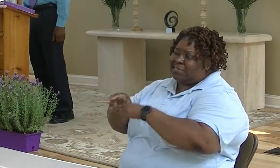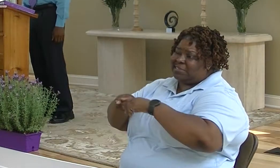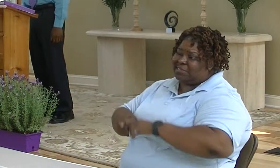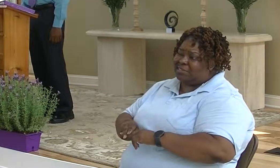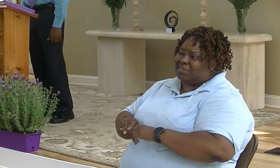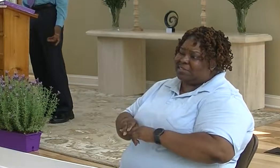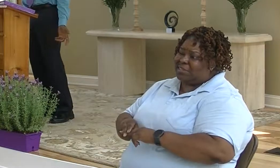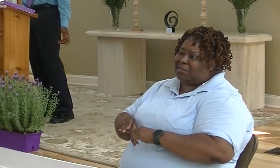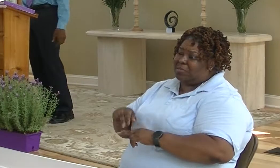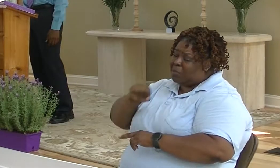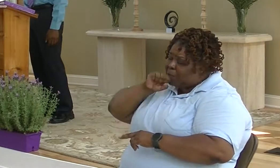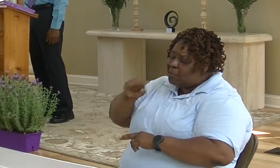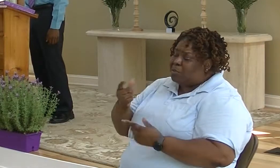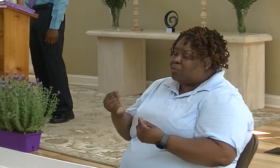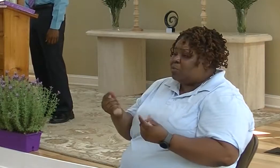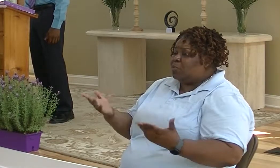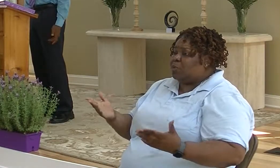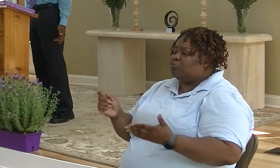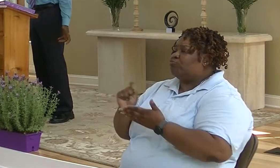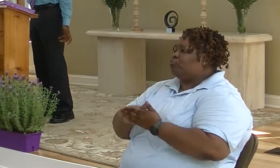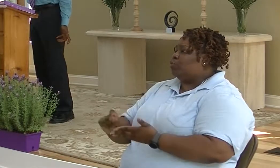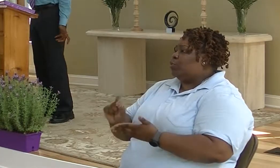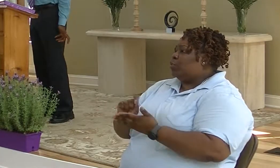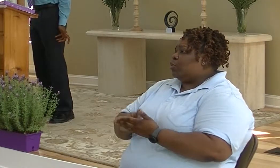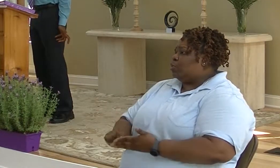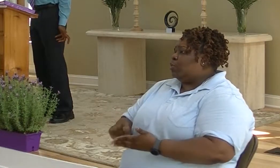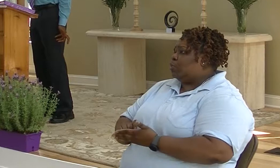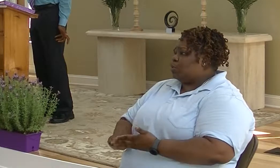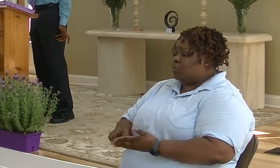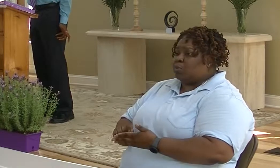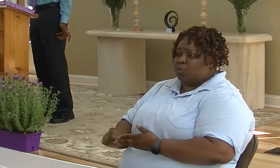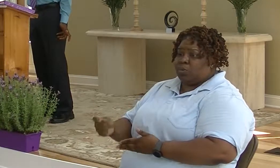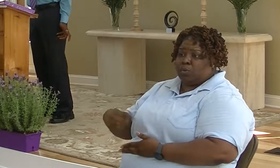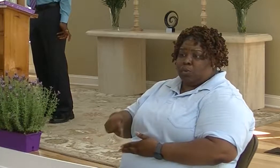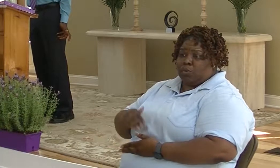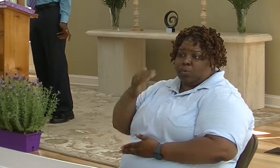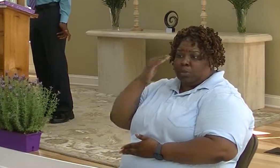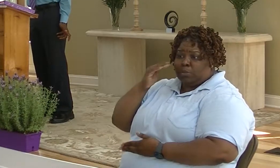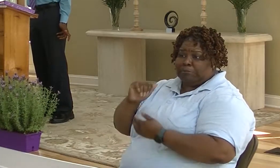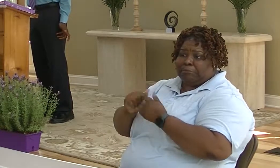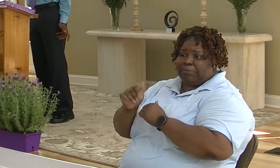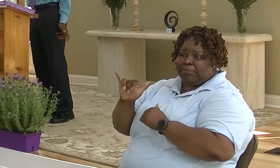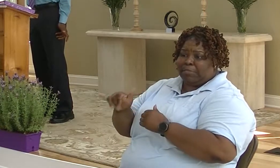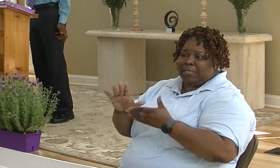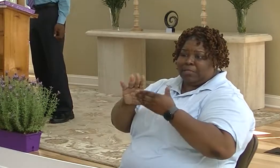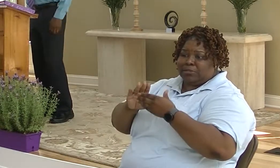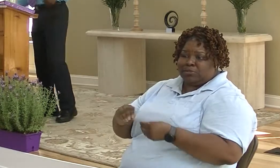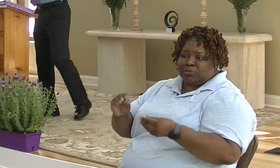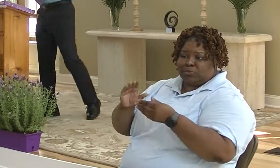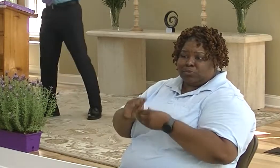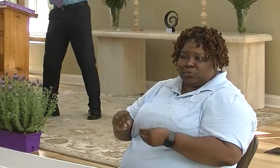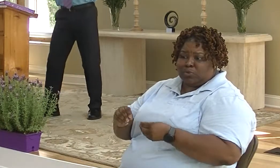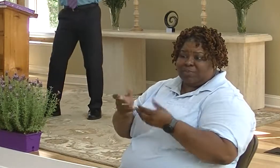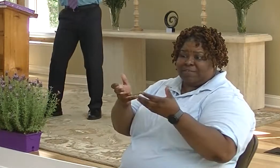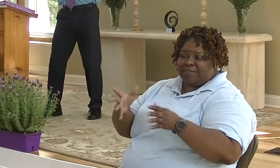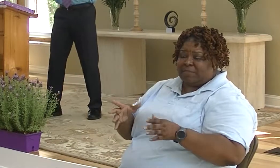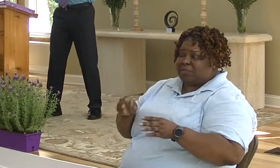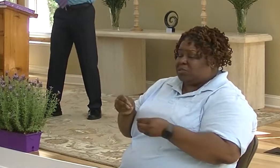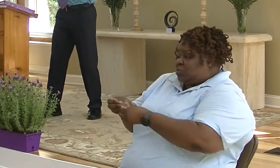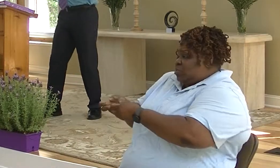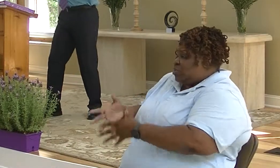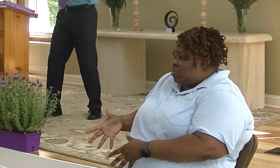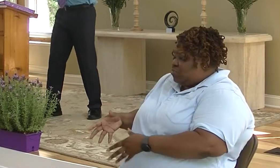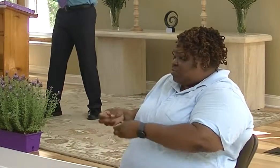Write. And she wrote. And we know how that story went. She lost and